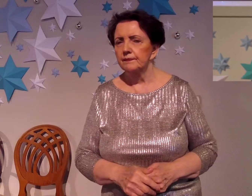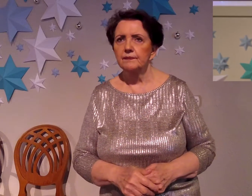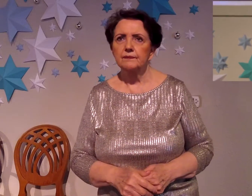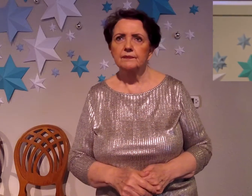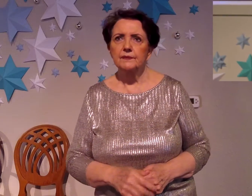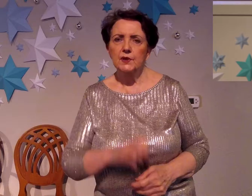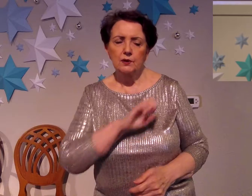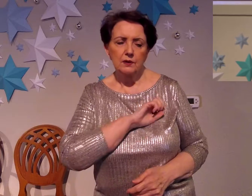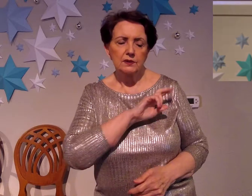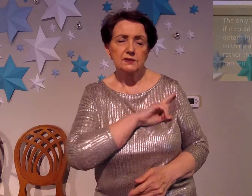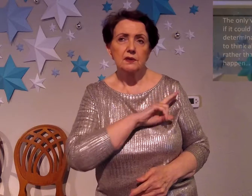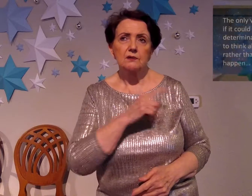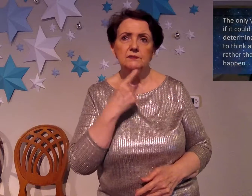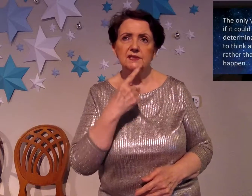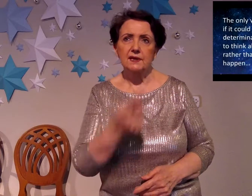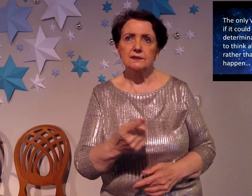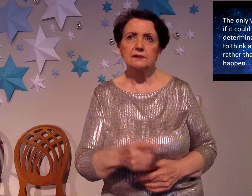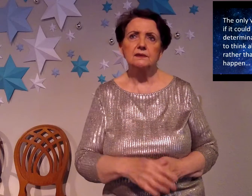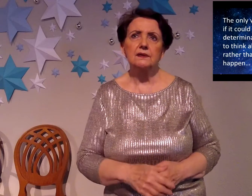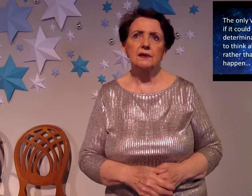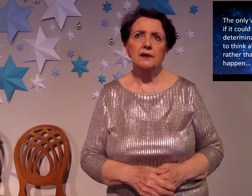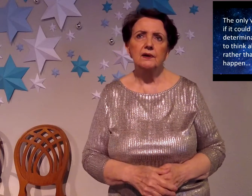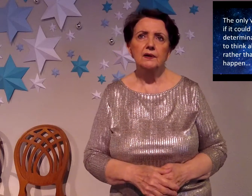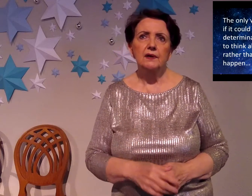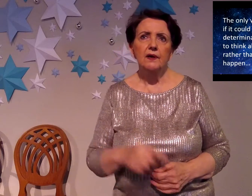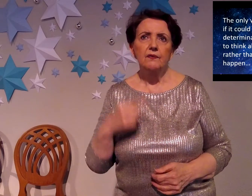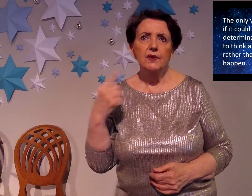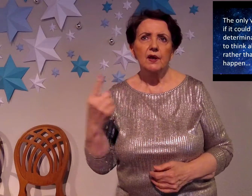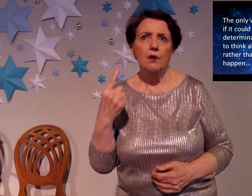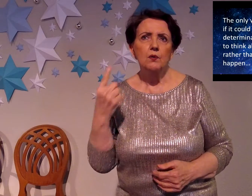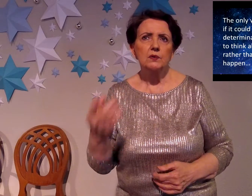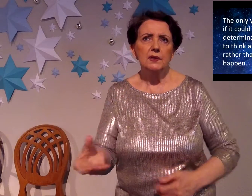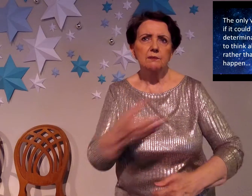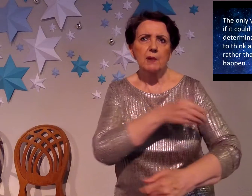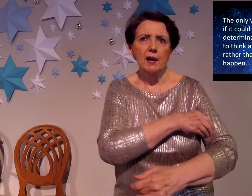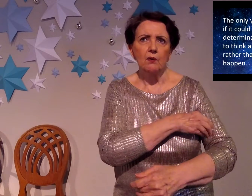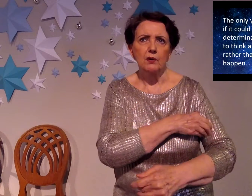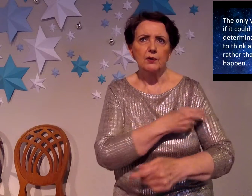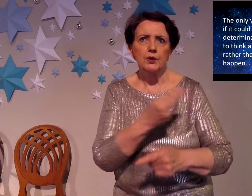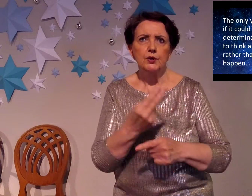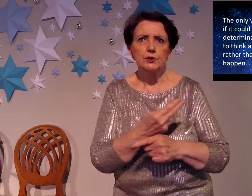Ernest Holmes says this: the only power